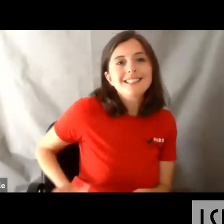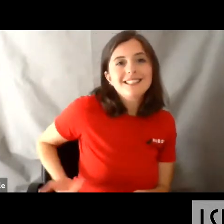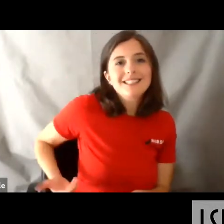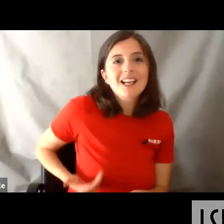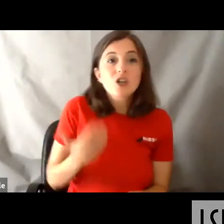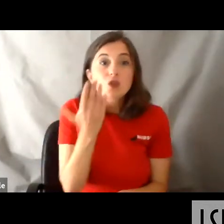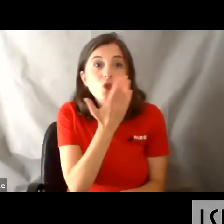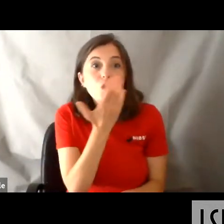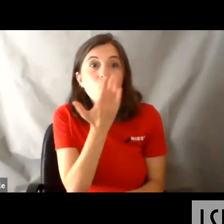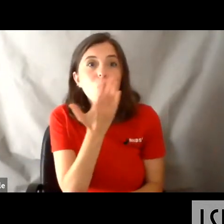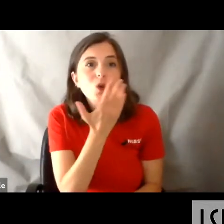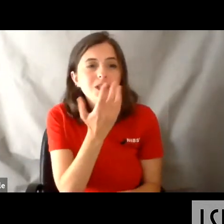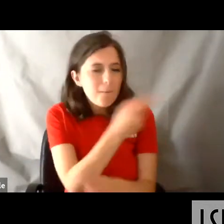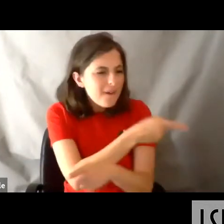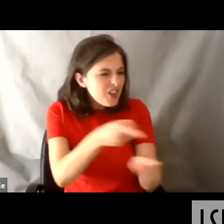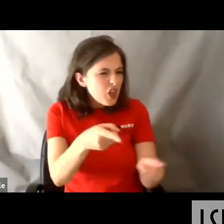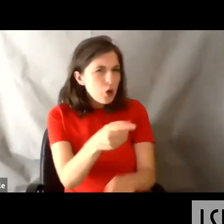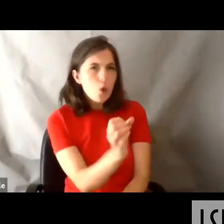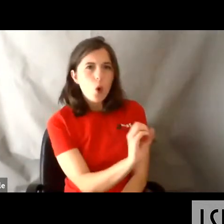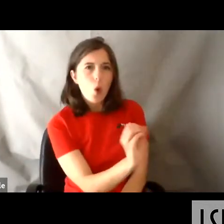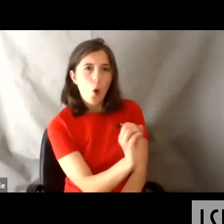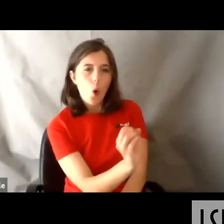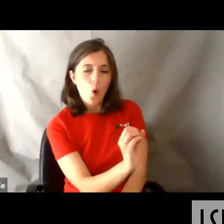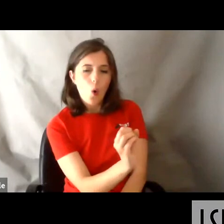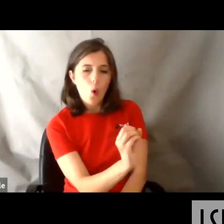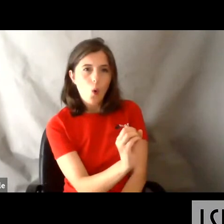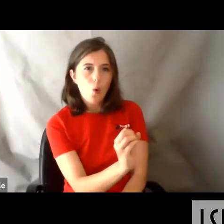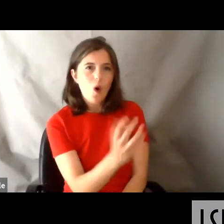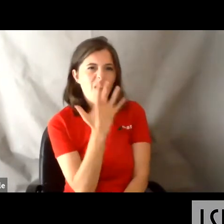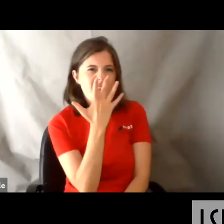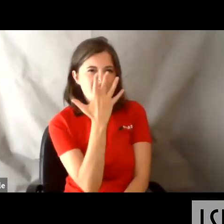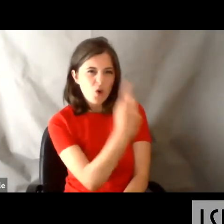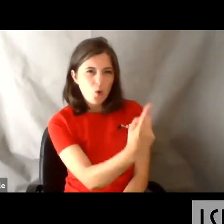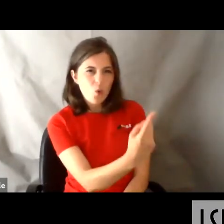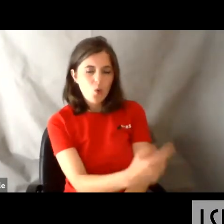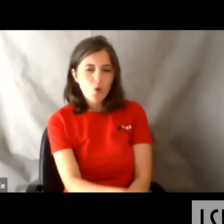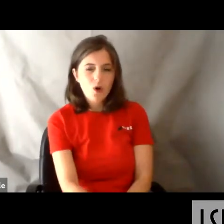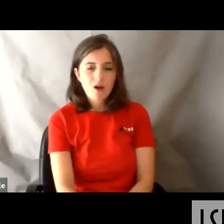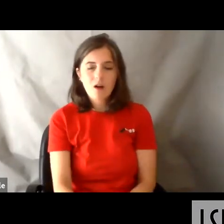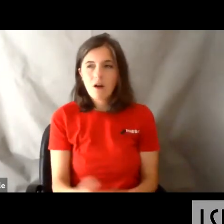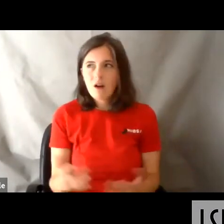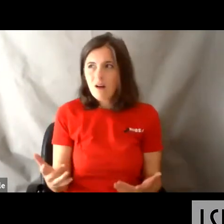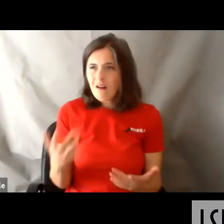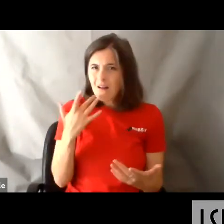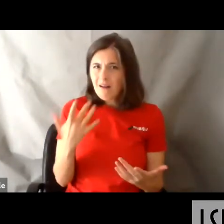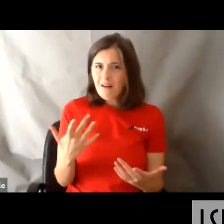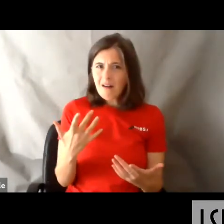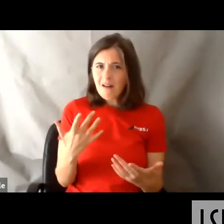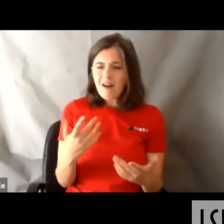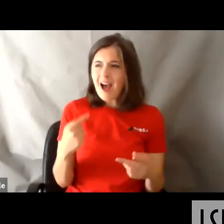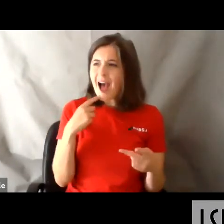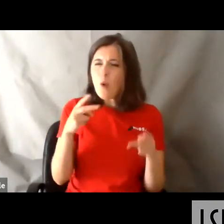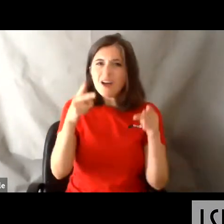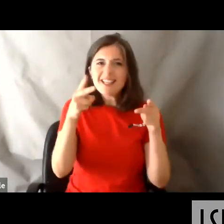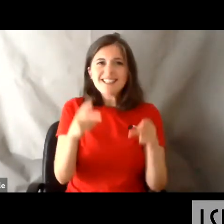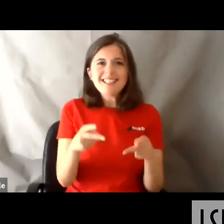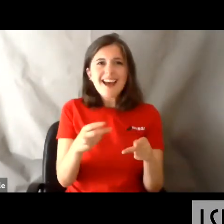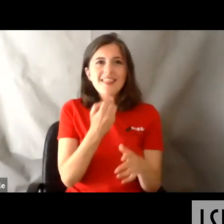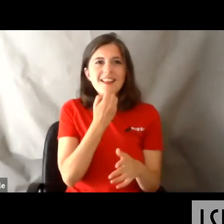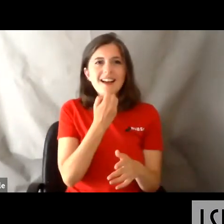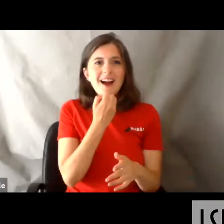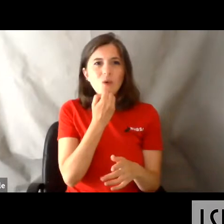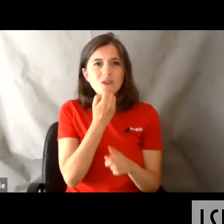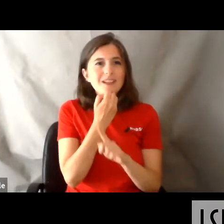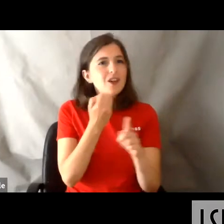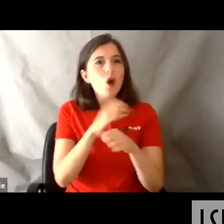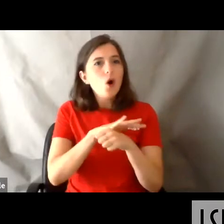you're fools. Oh, how we love our warped death count. Not the COVID kind, but the nutters and disabled